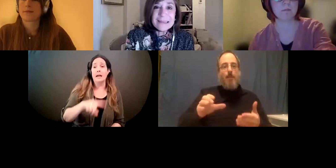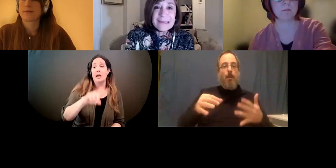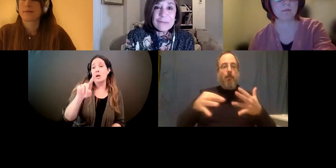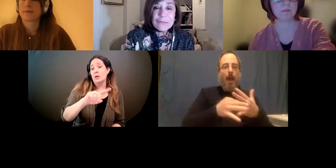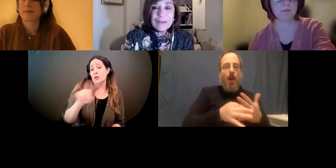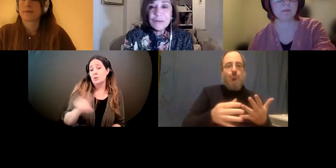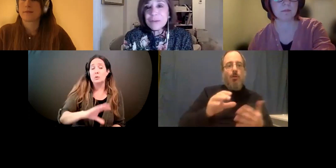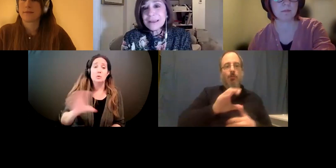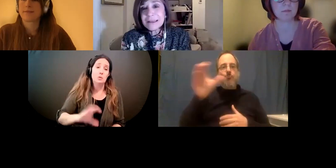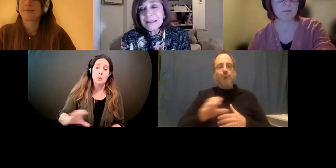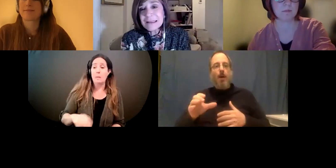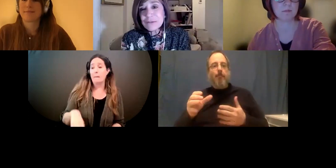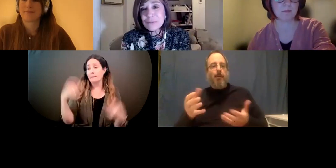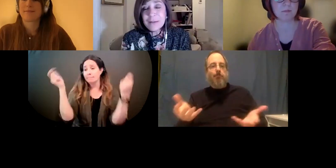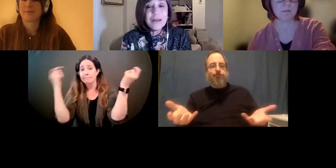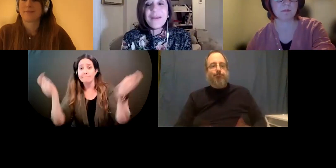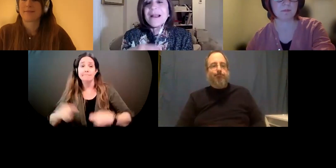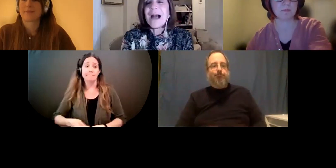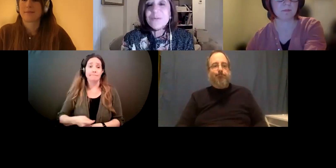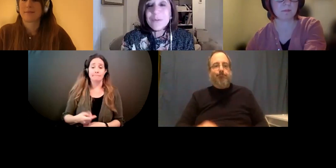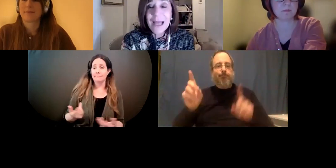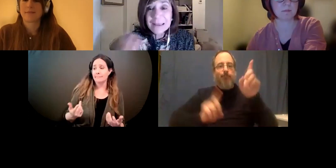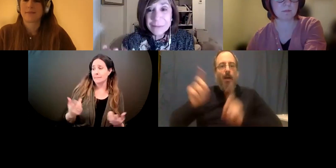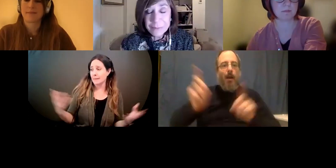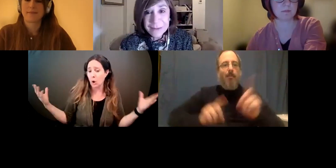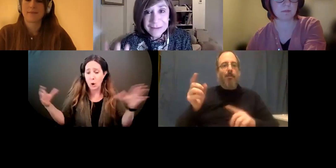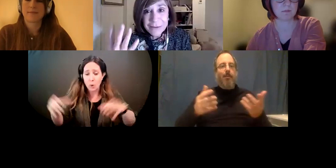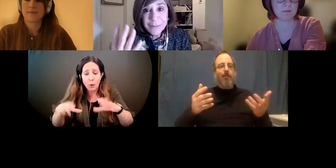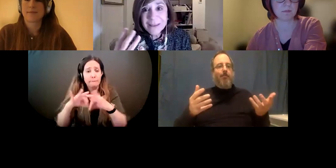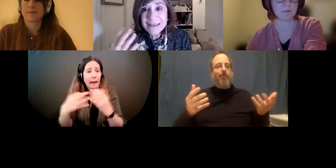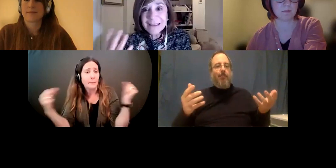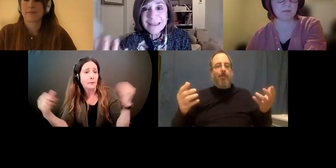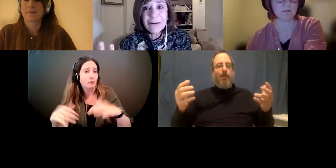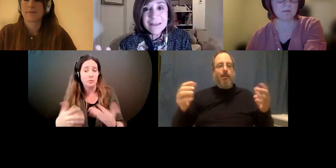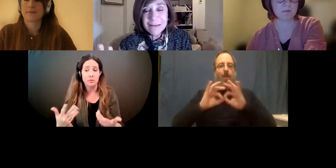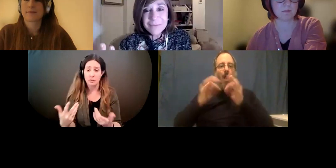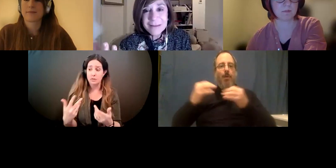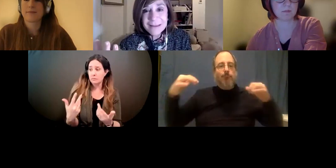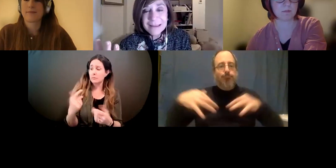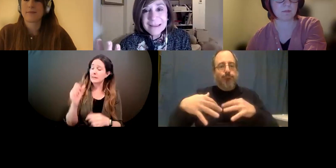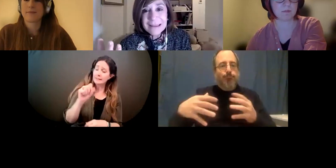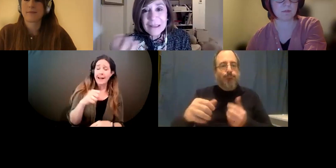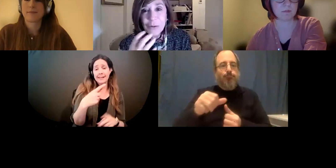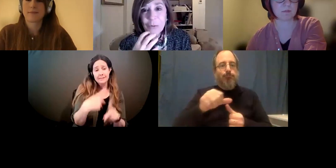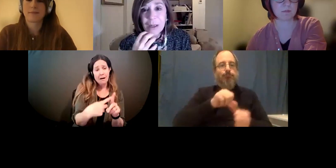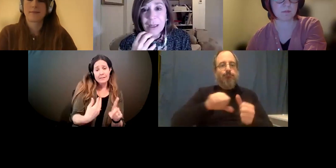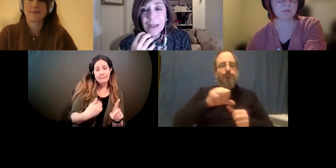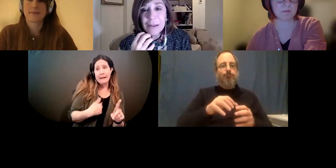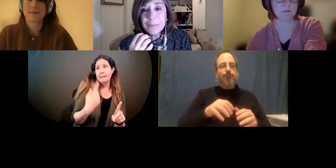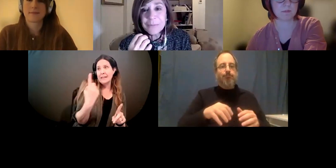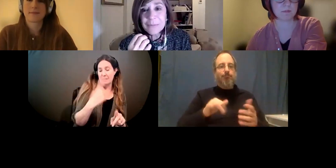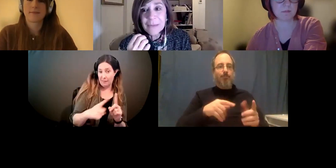mitzvahs and the Zoom reunions and the Zoom, I mean, thank God we had them, but let's not kid ourselves. So,